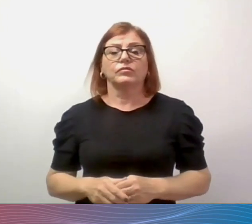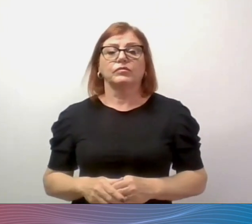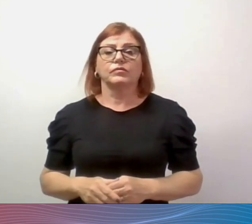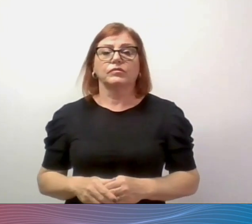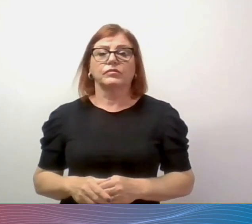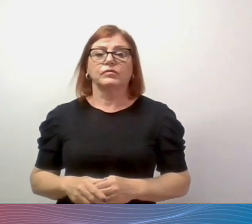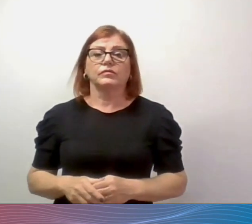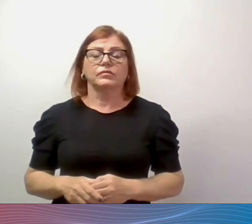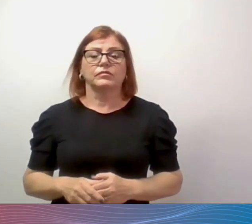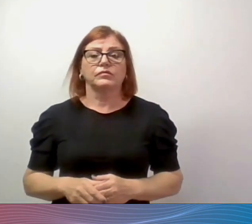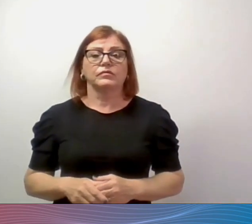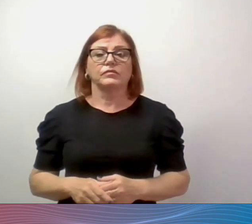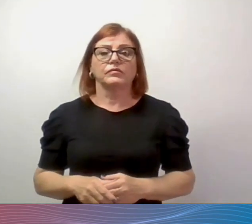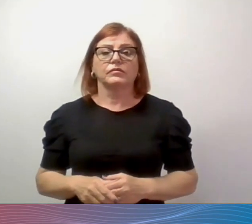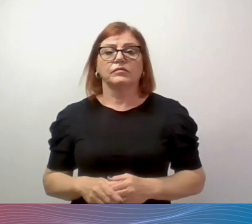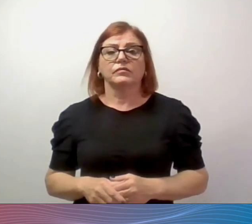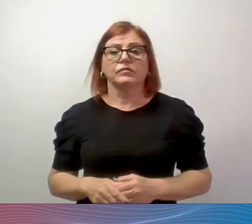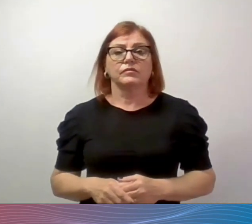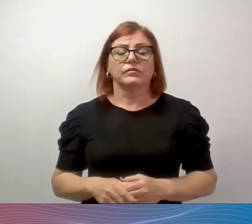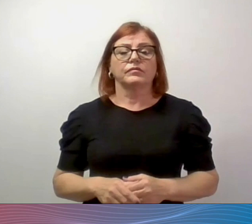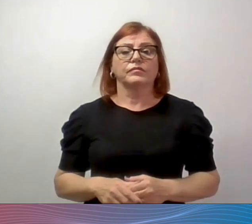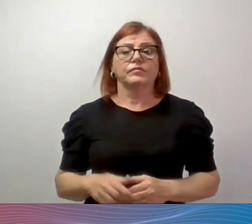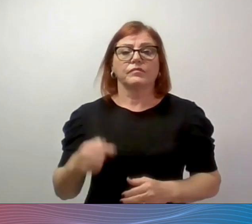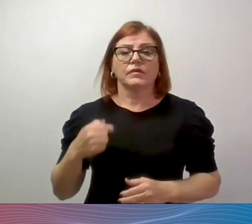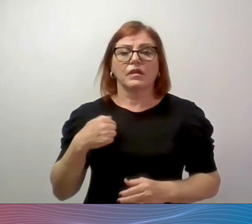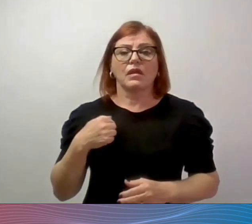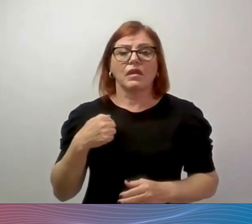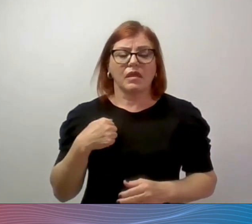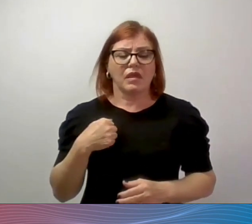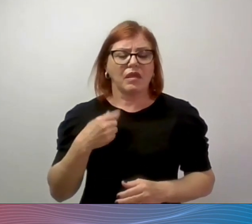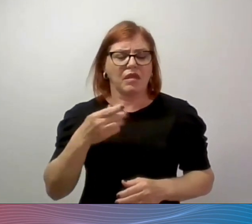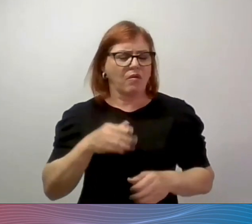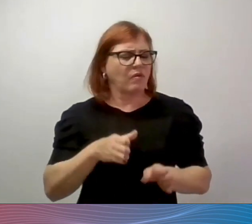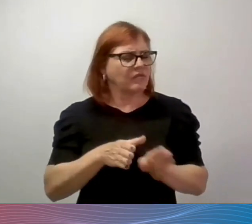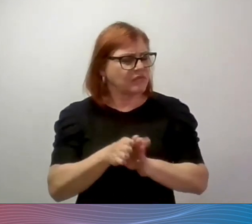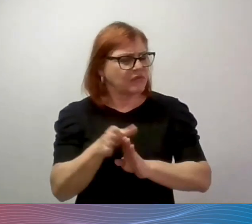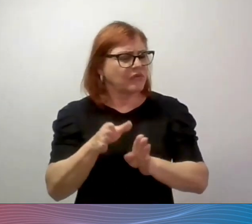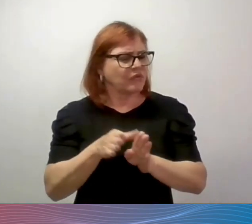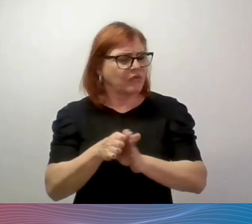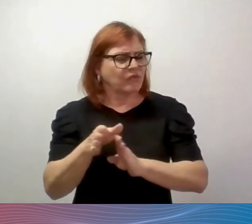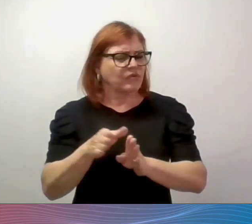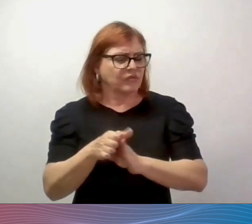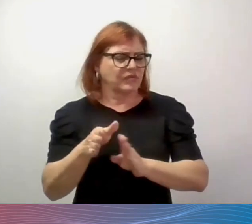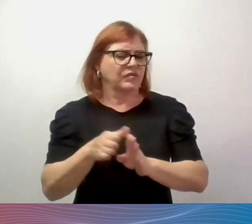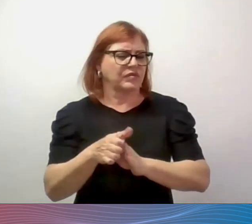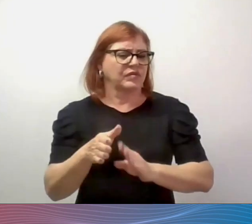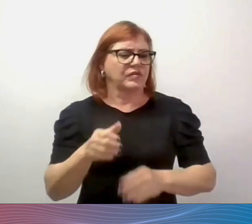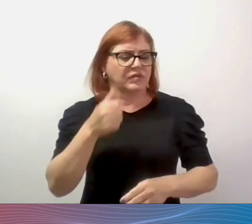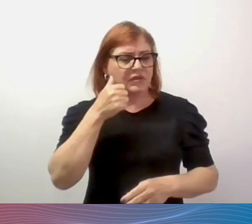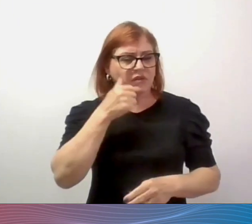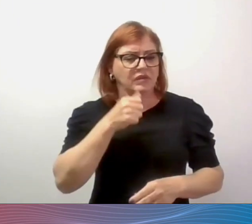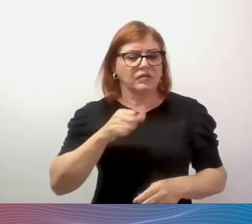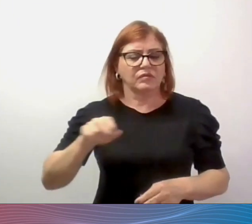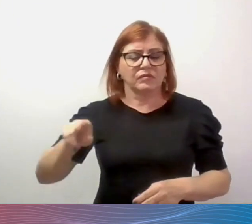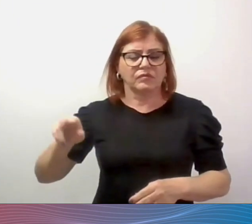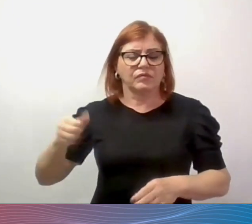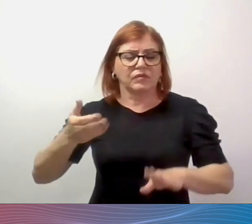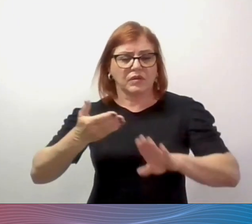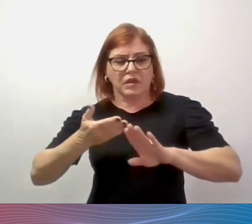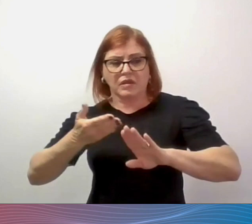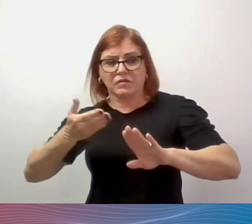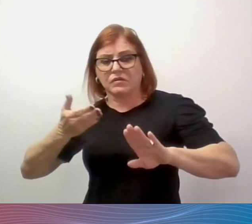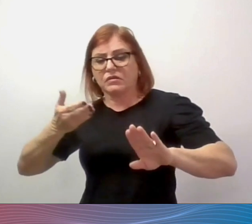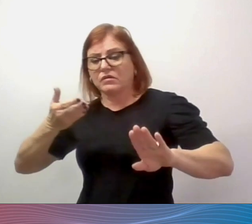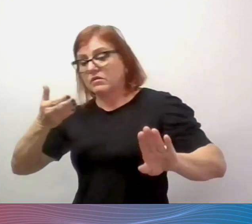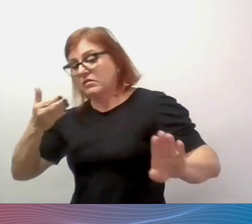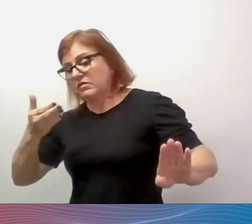eu lido com pessoas do sexo oposto sempre com uma distância. And that caused me to deal with a person of